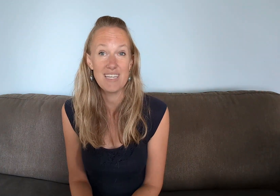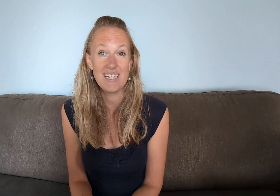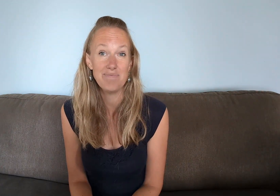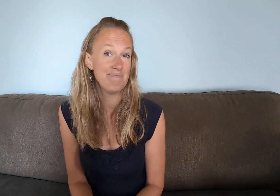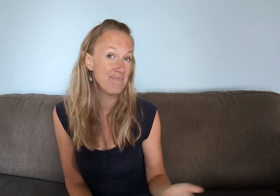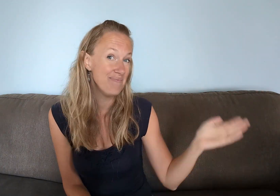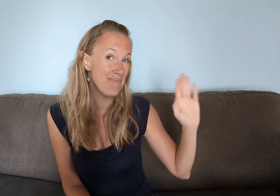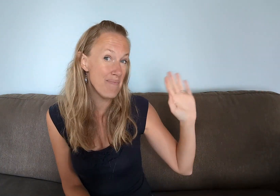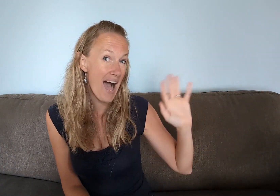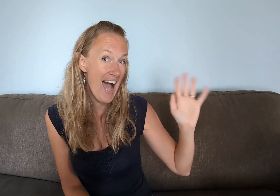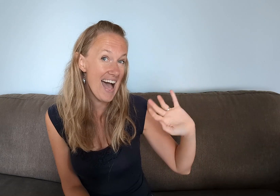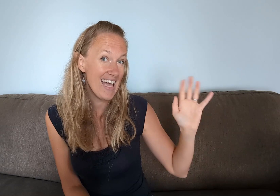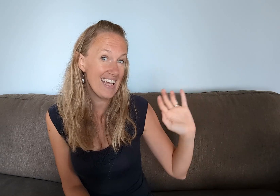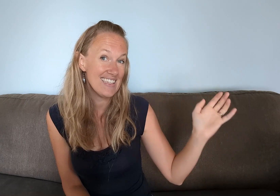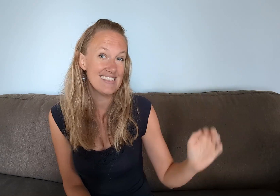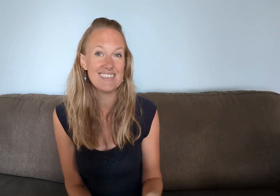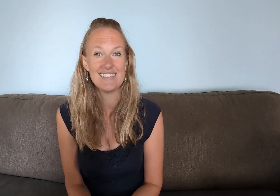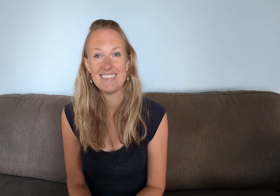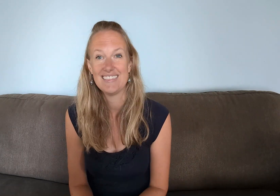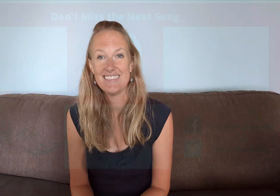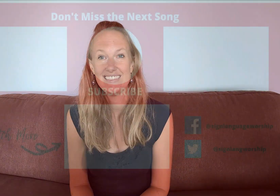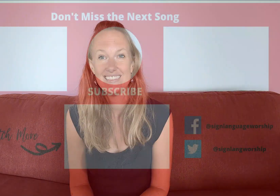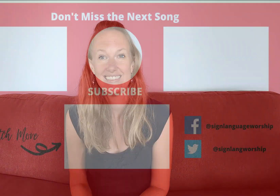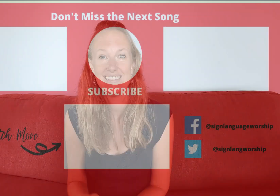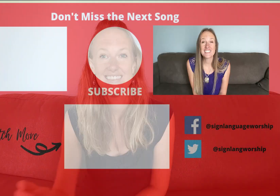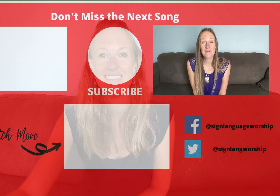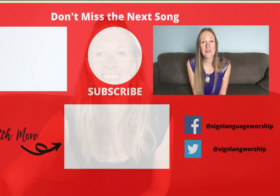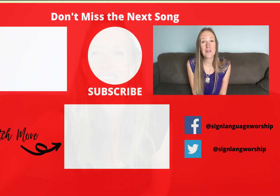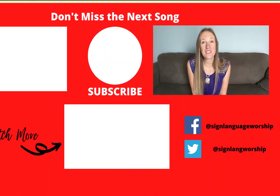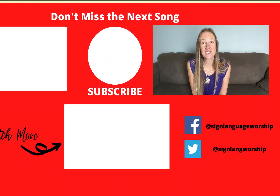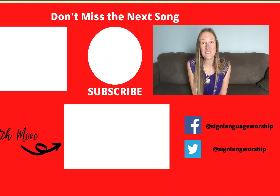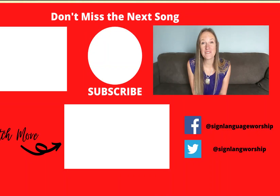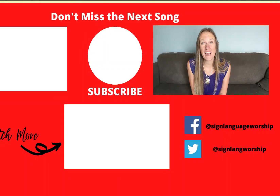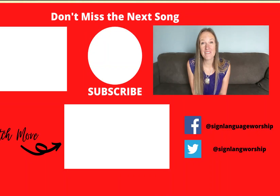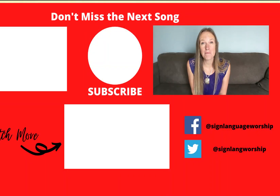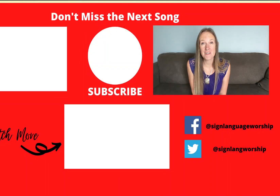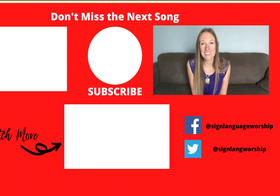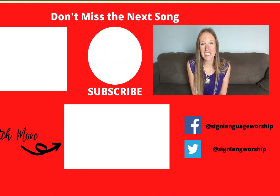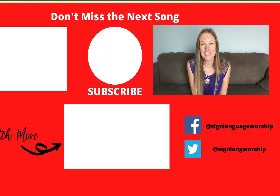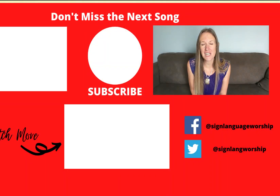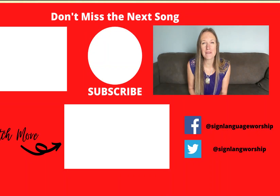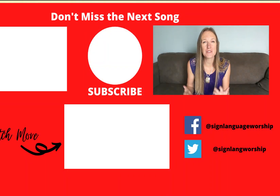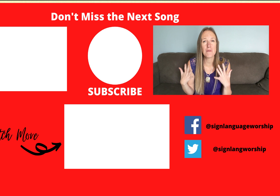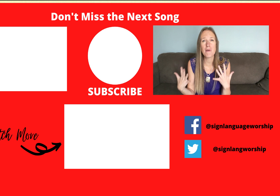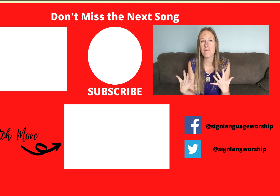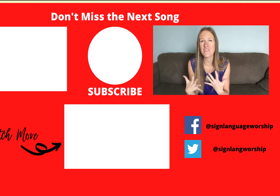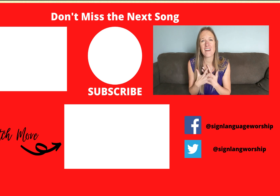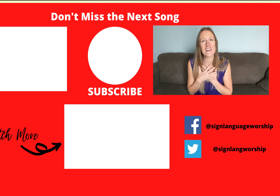music. Bye. I just want to encourage you, if you're having a bit of a tough time, to remember that God